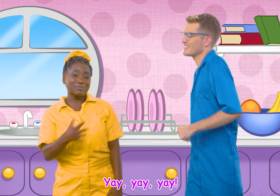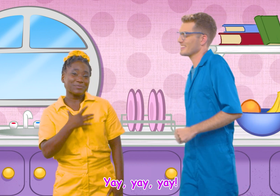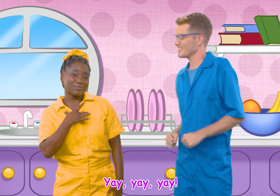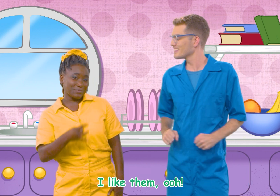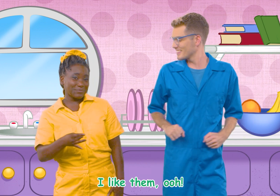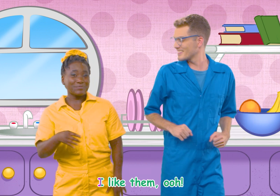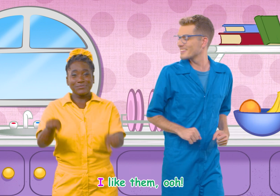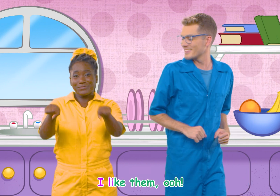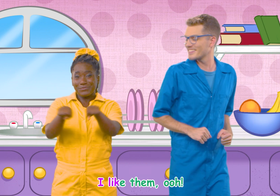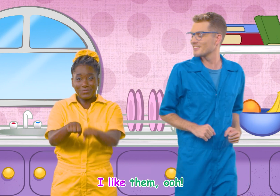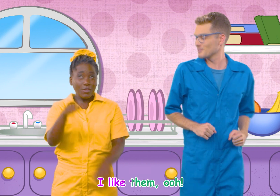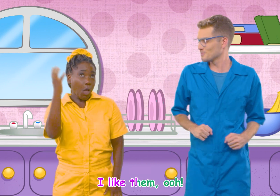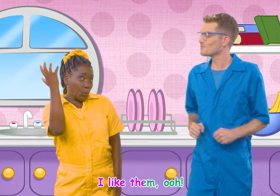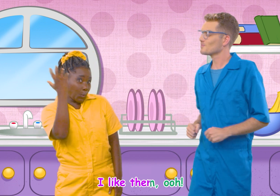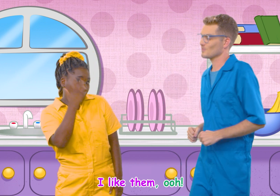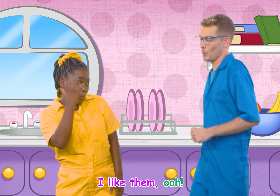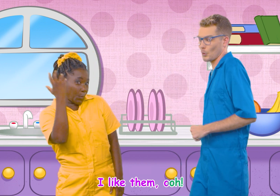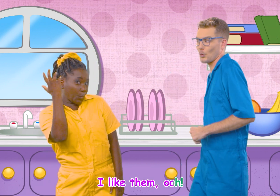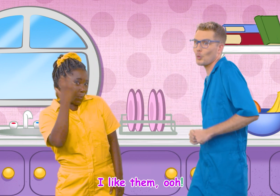yay, I like them, ooh.